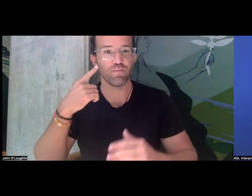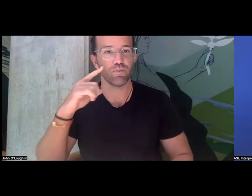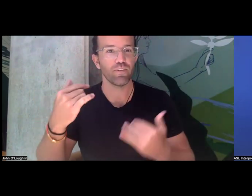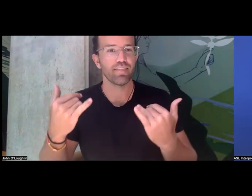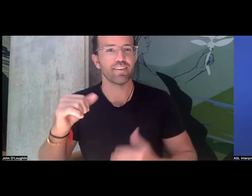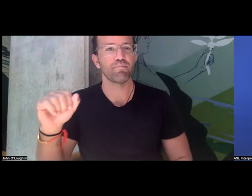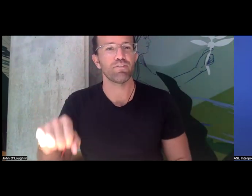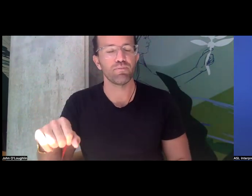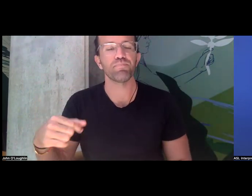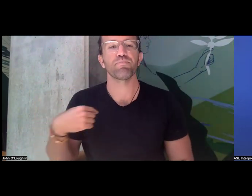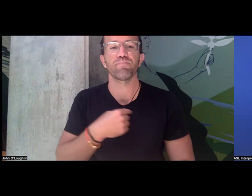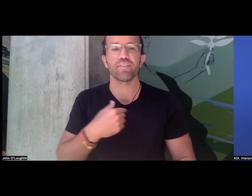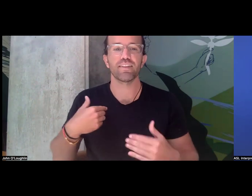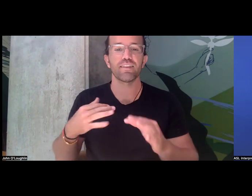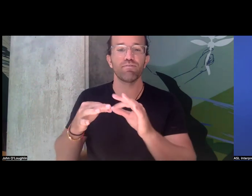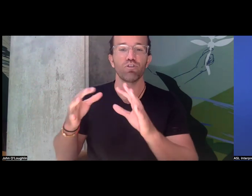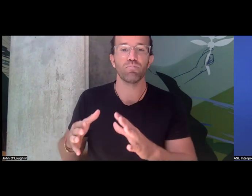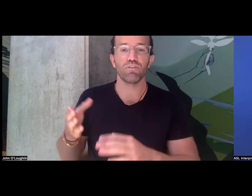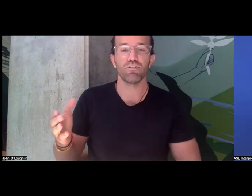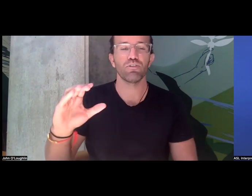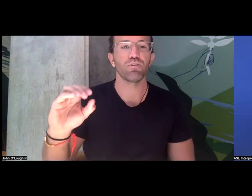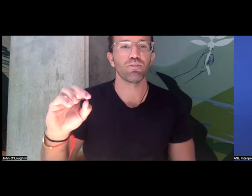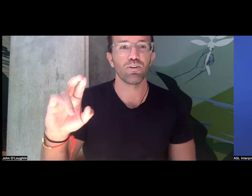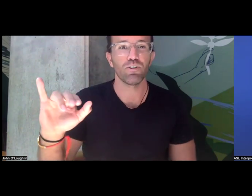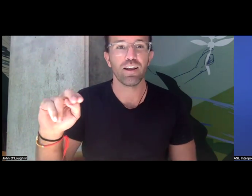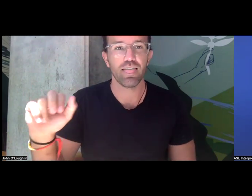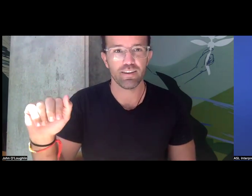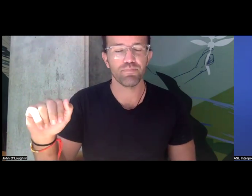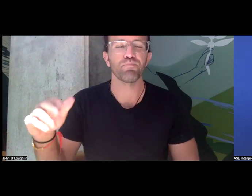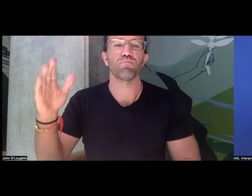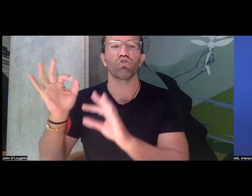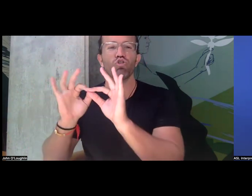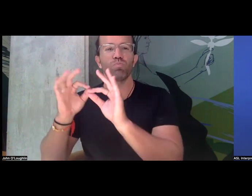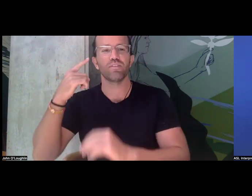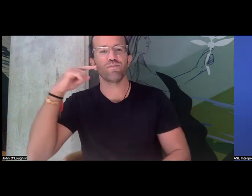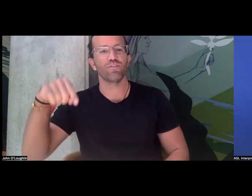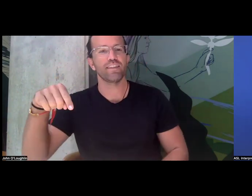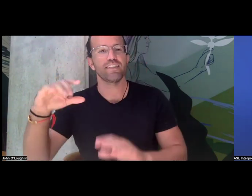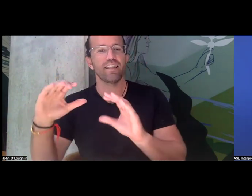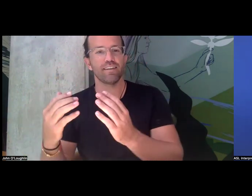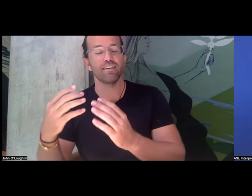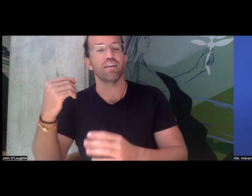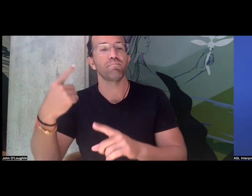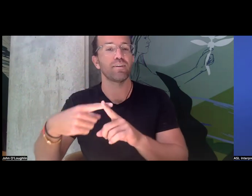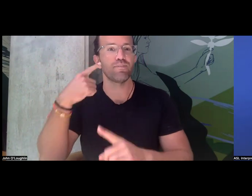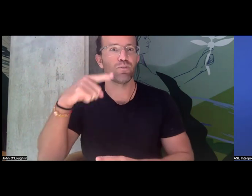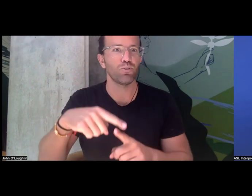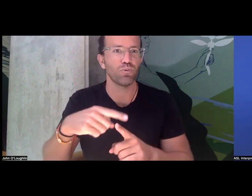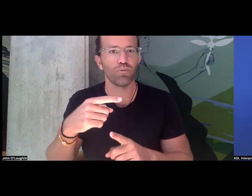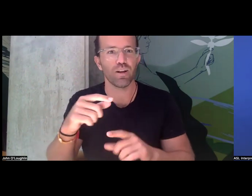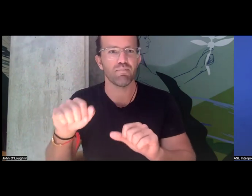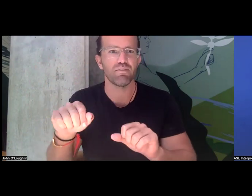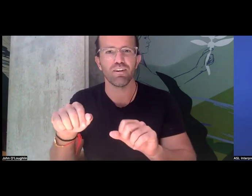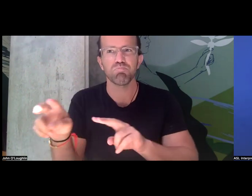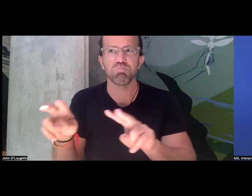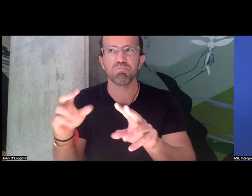and I am your professor for this semester. We do have an interpreter here. Her name is Karina, and she will be interpreting